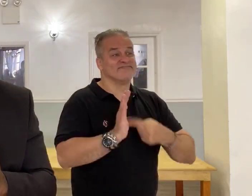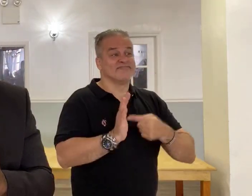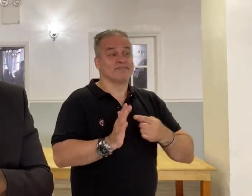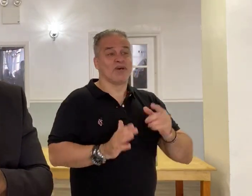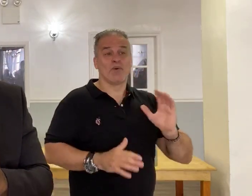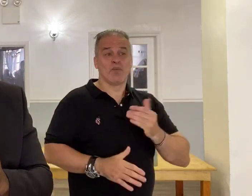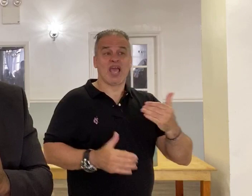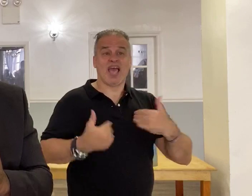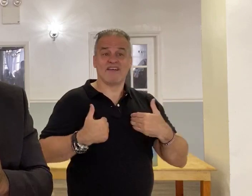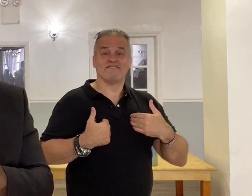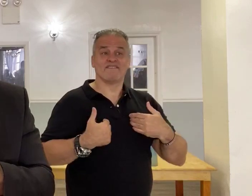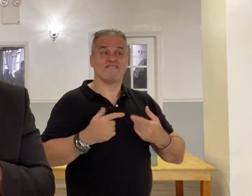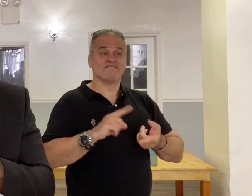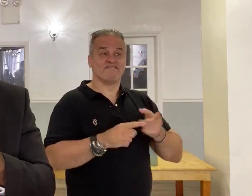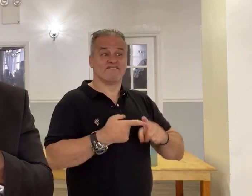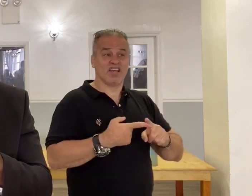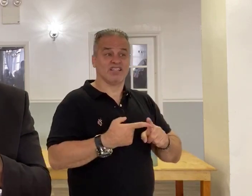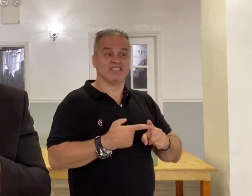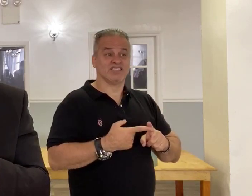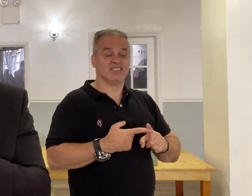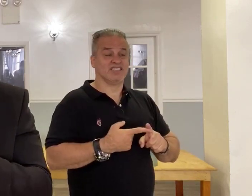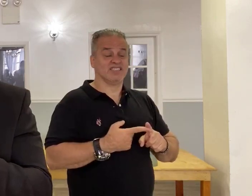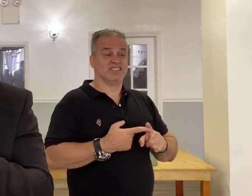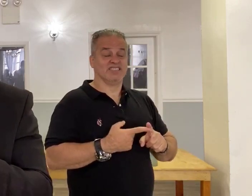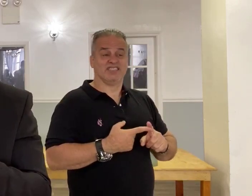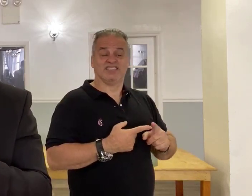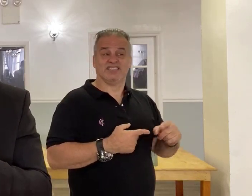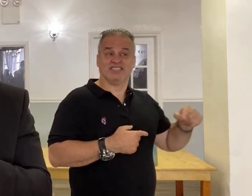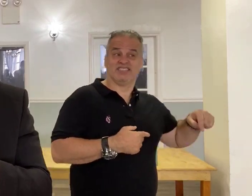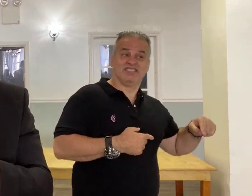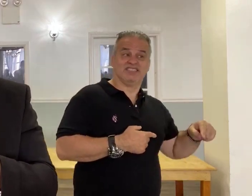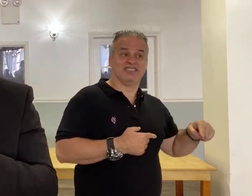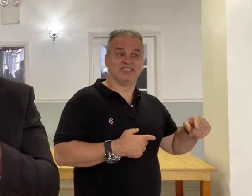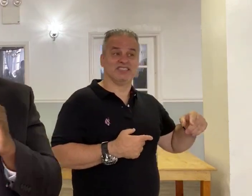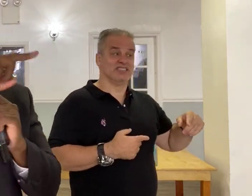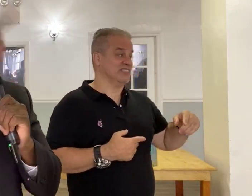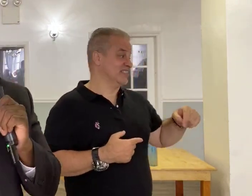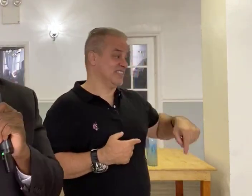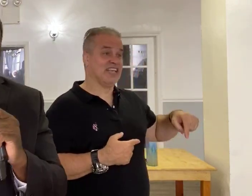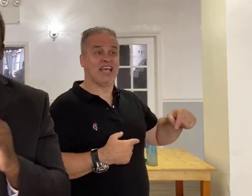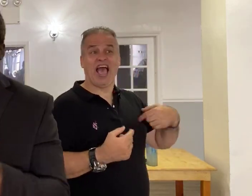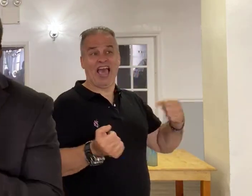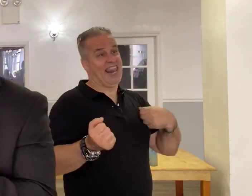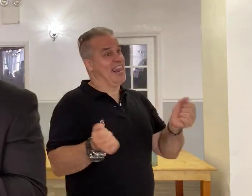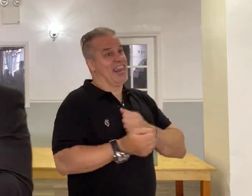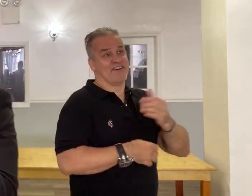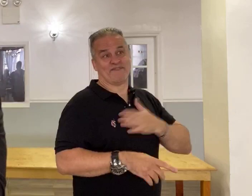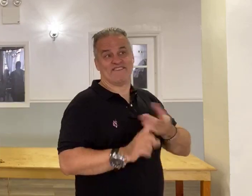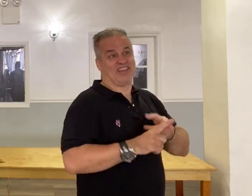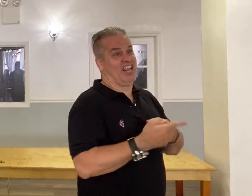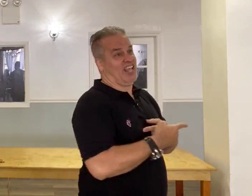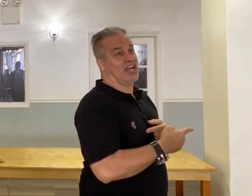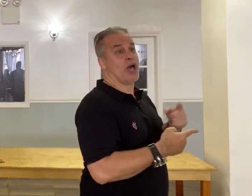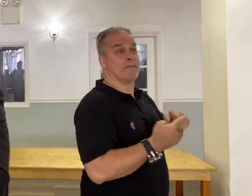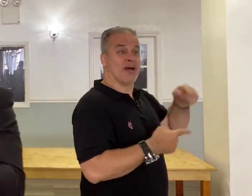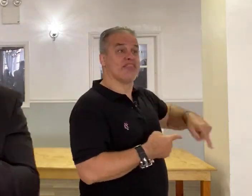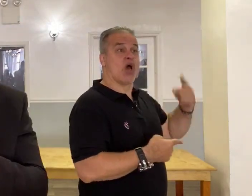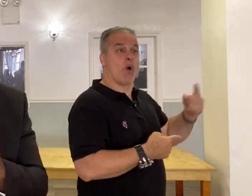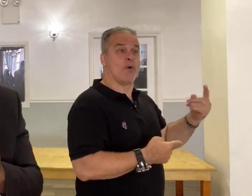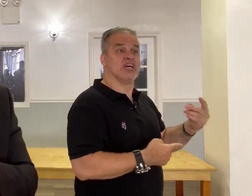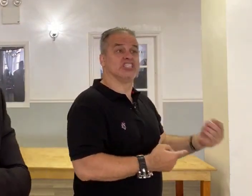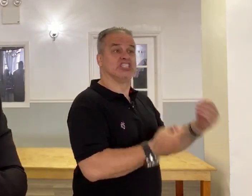church family, I tell you this morning, cut it off. Cast it from thee. It's not enough to cut it off.